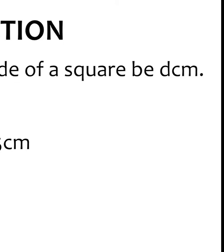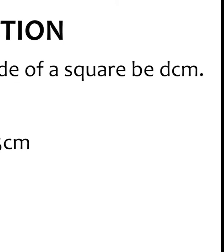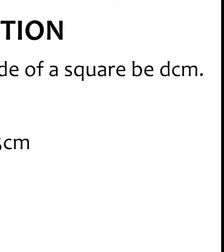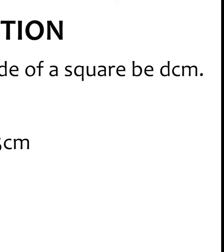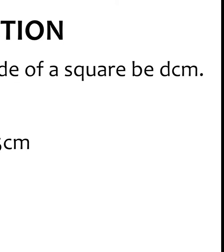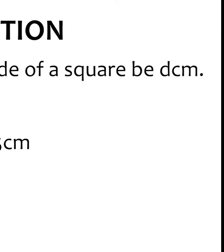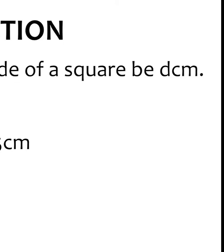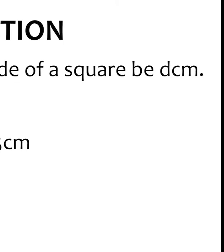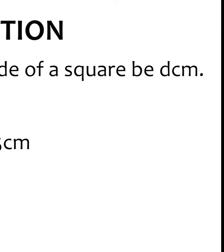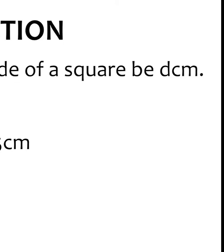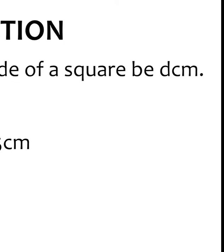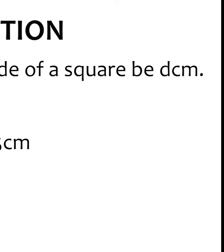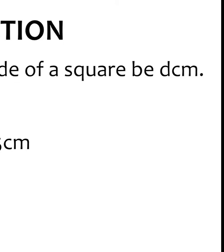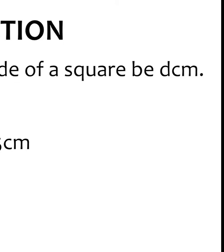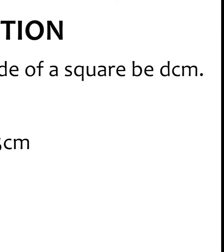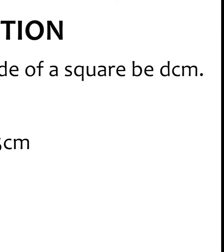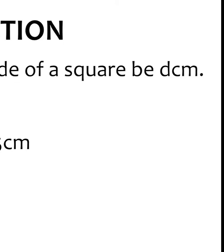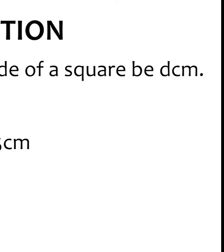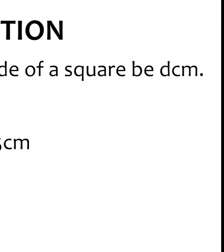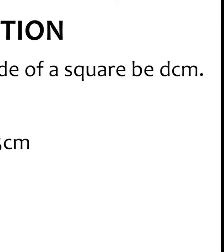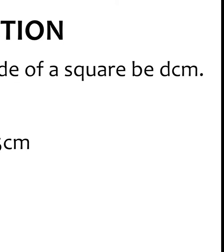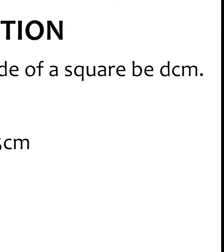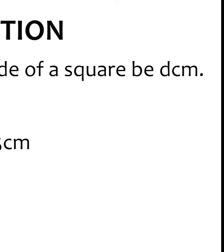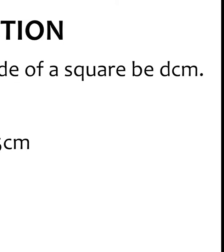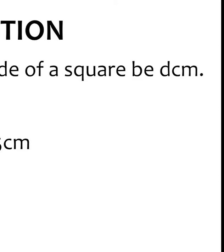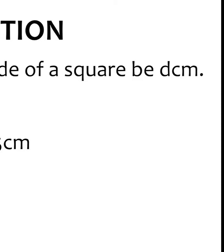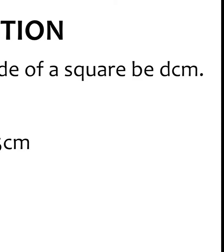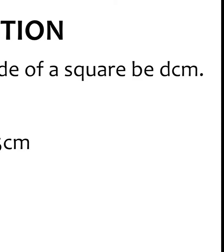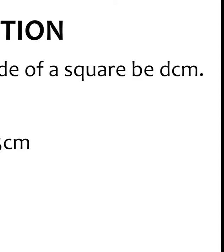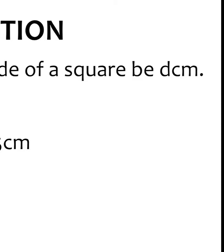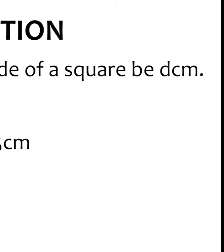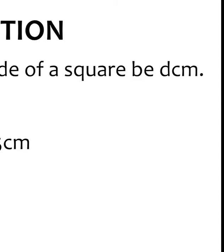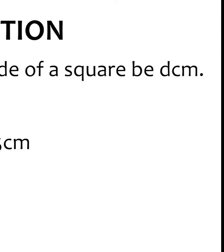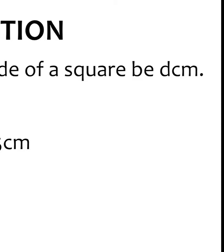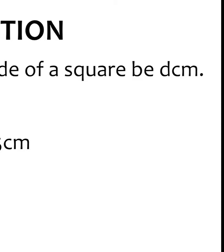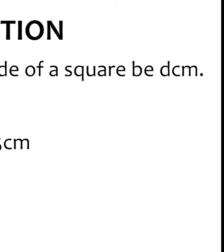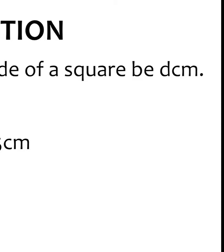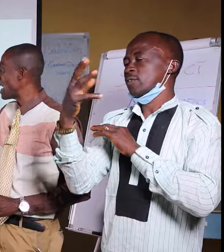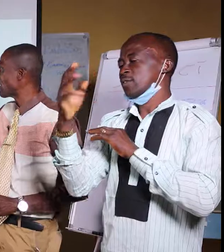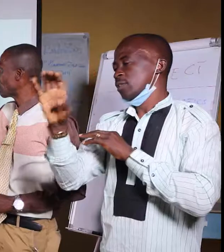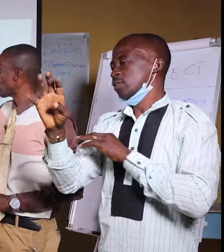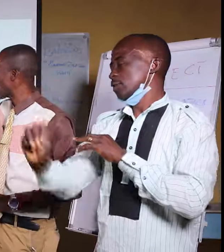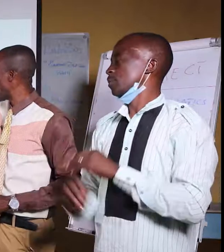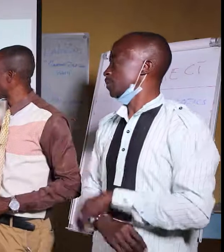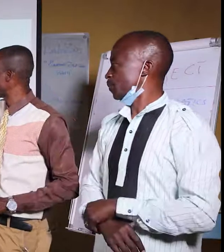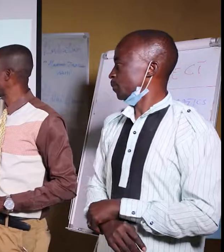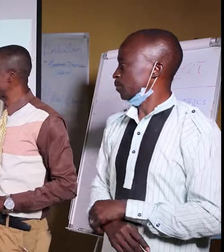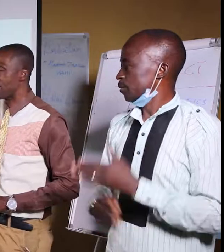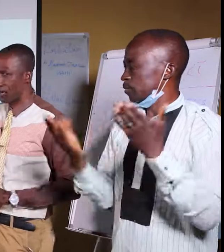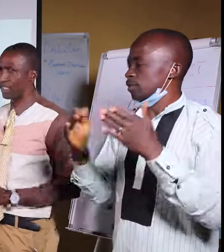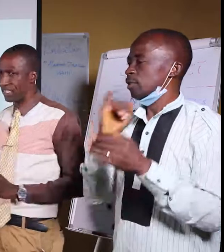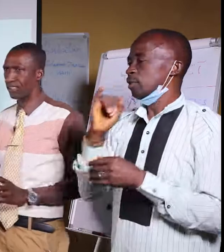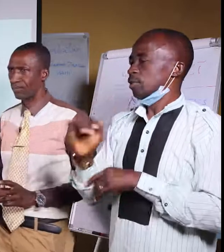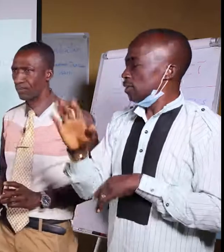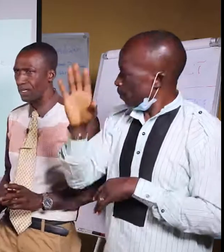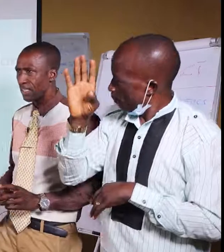to 45 centimeters. And our breadth is equals to 5 centimeters. Please, here is B,